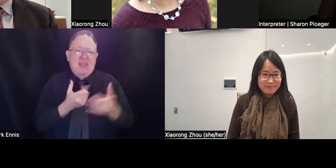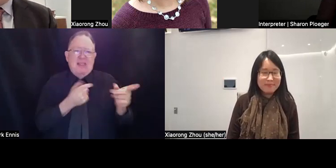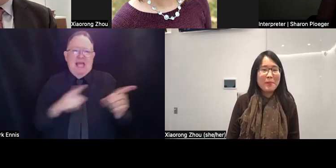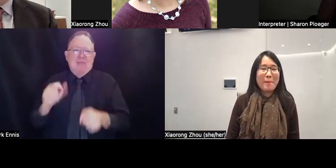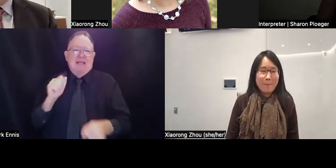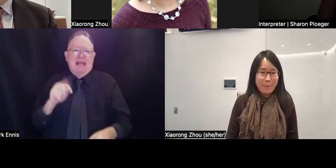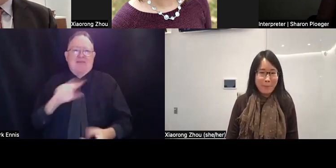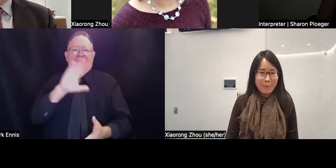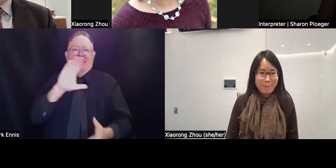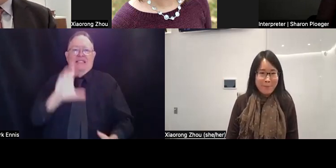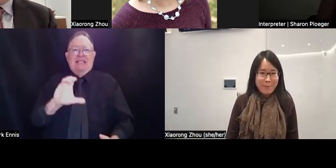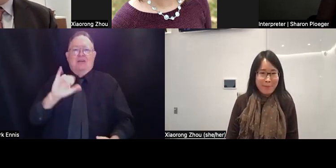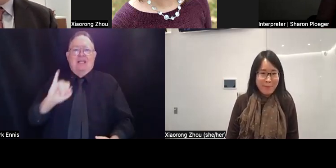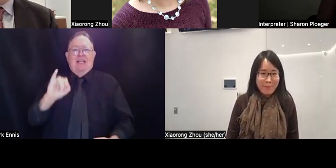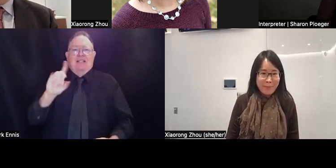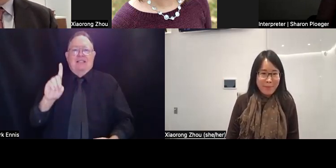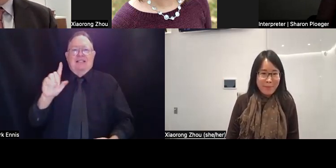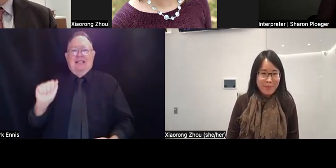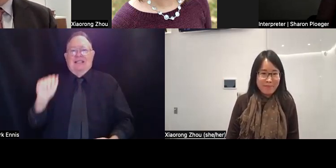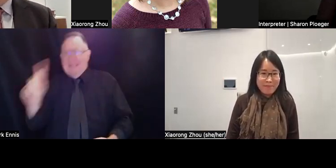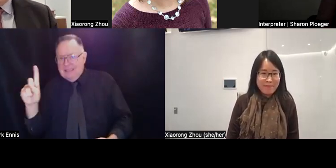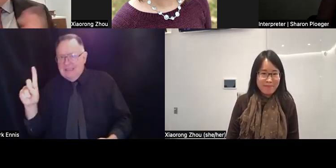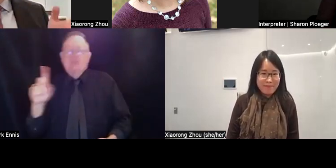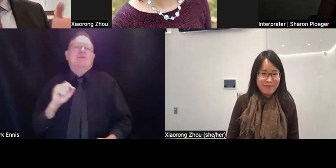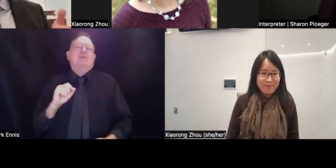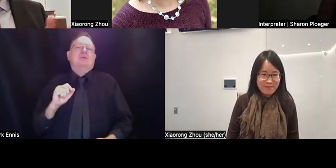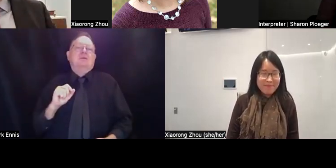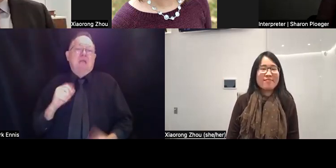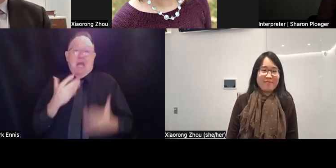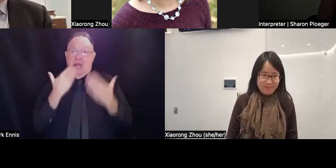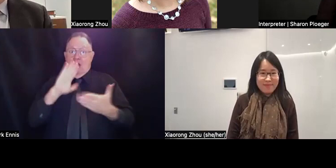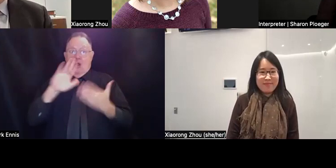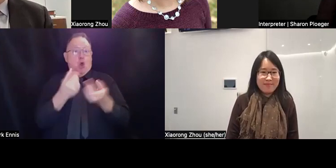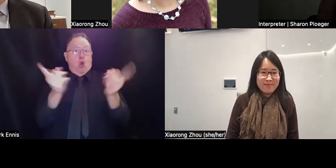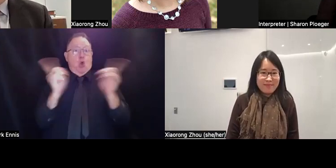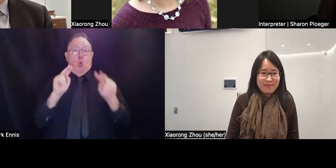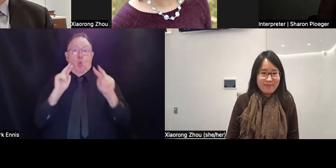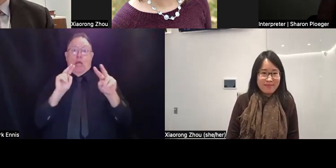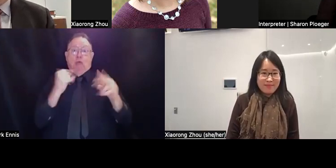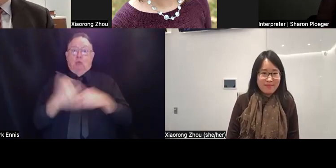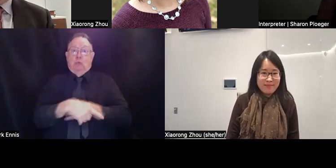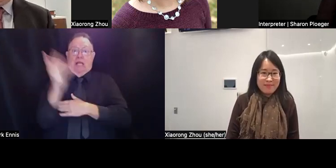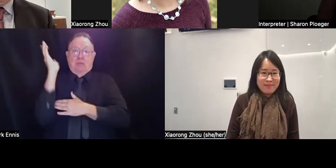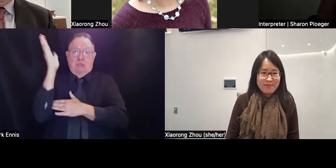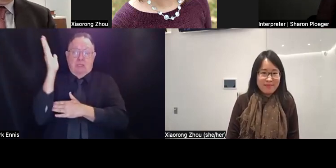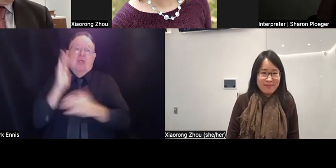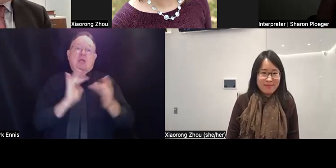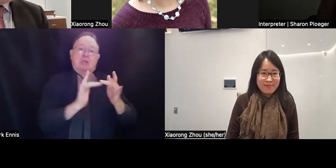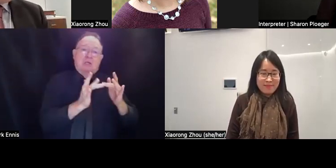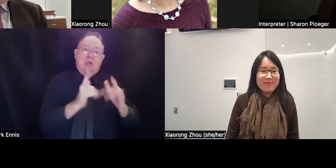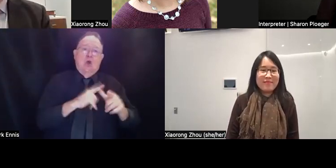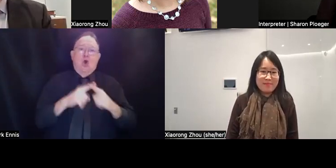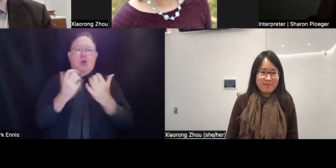for International Disability Advocacy and Diplomacy. And thank all of you for joining us today, either virtually or